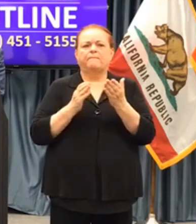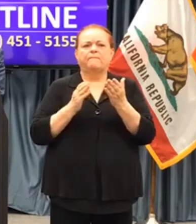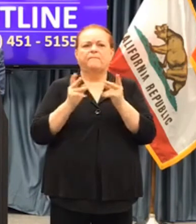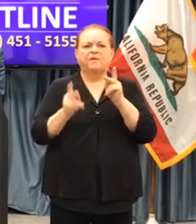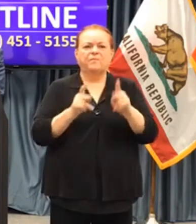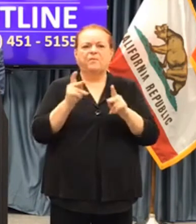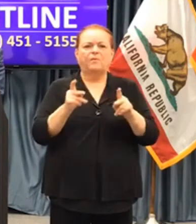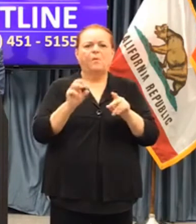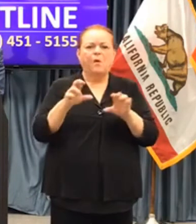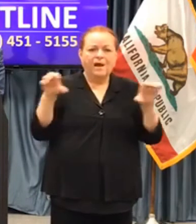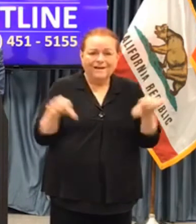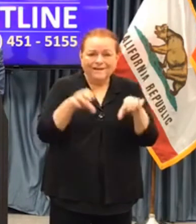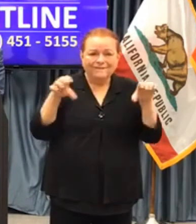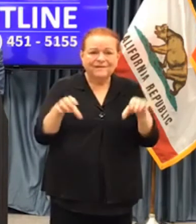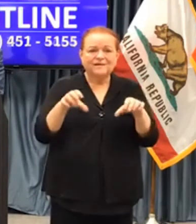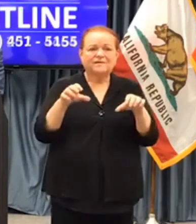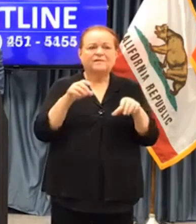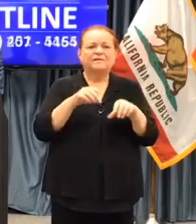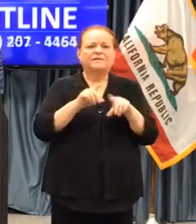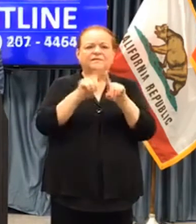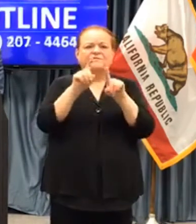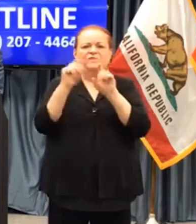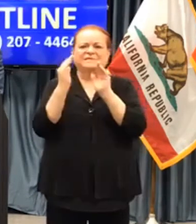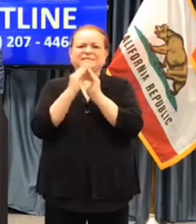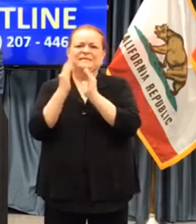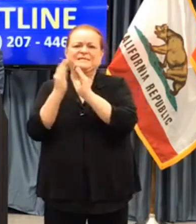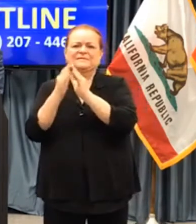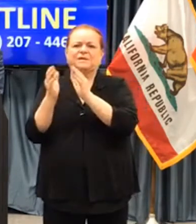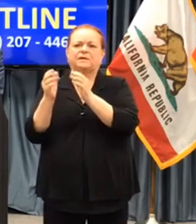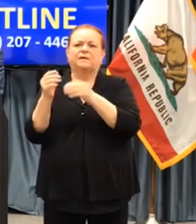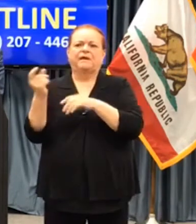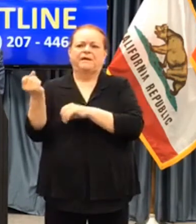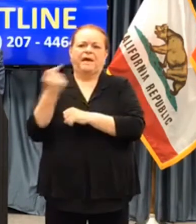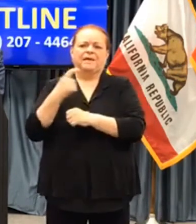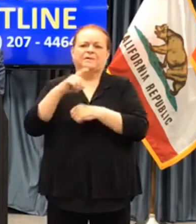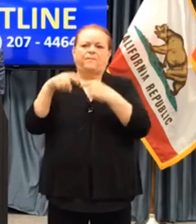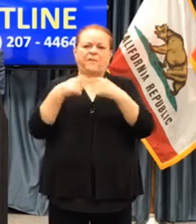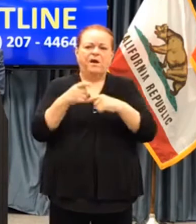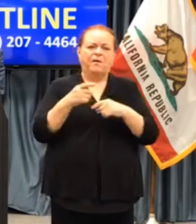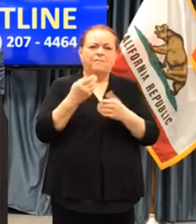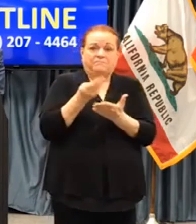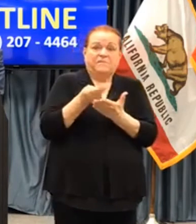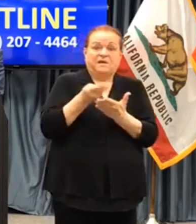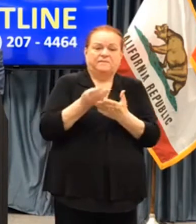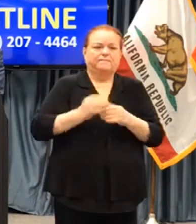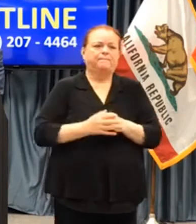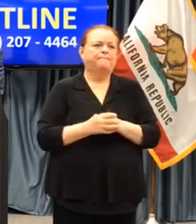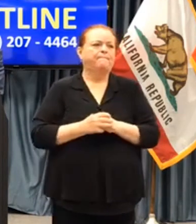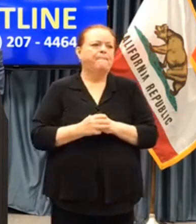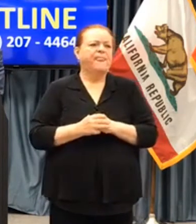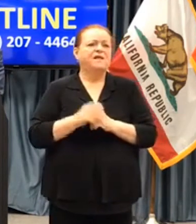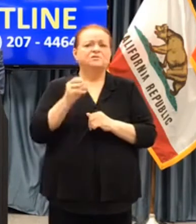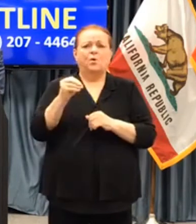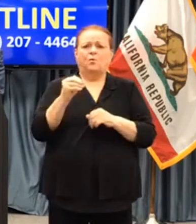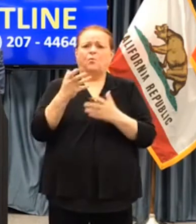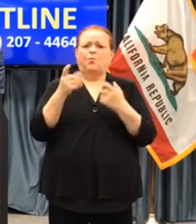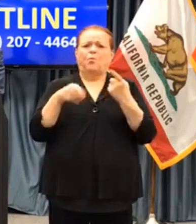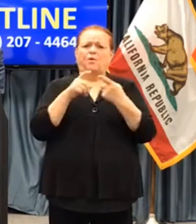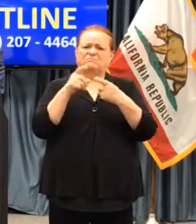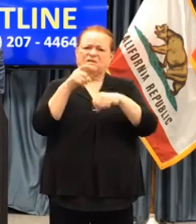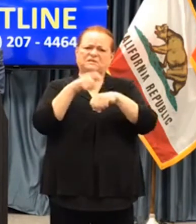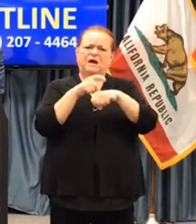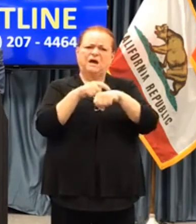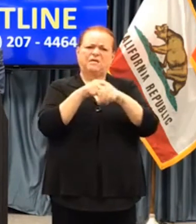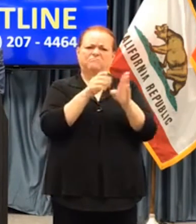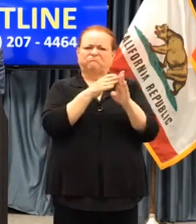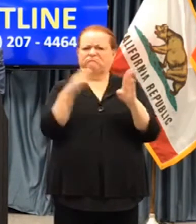know cities have inquired about in terms of funding. Okay, and then time frame, when might you see any of that CARES